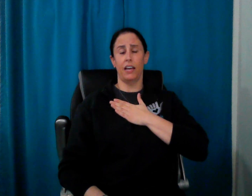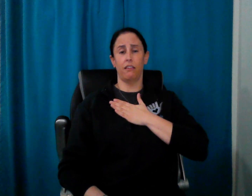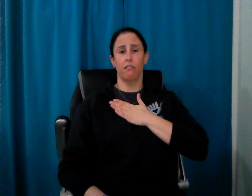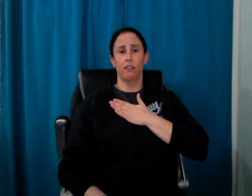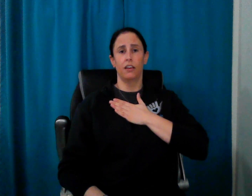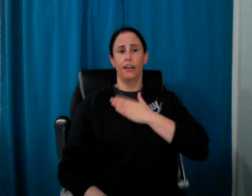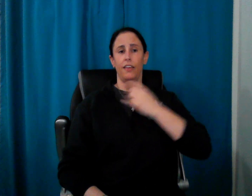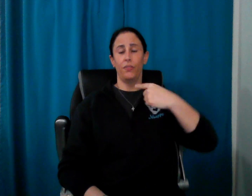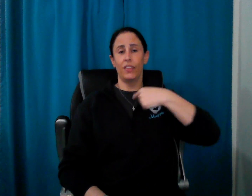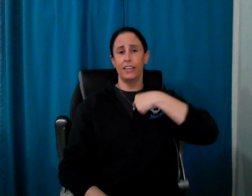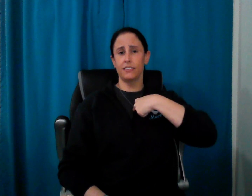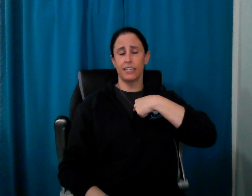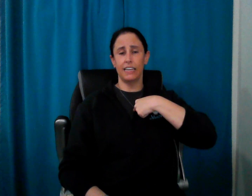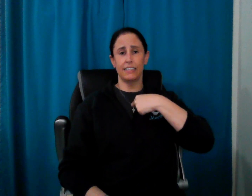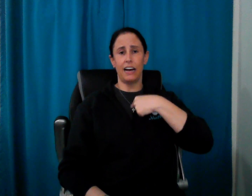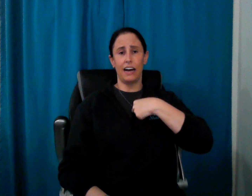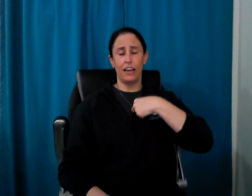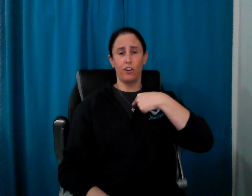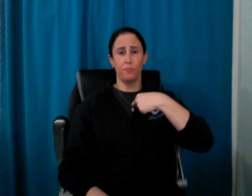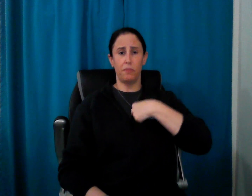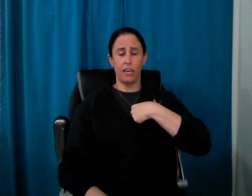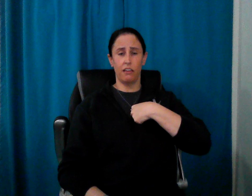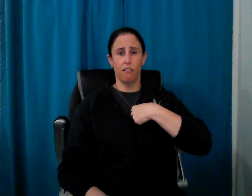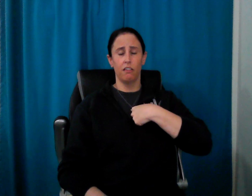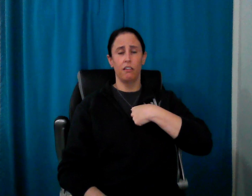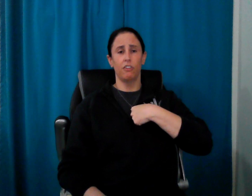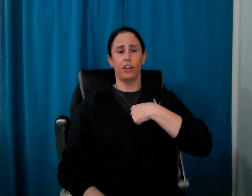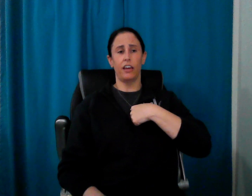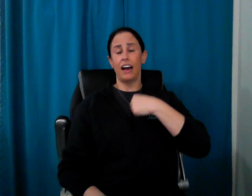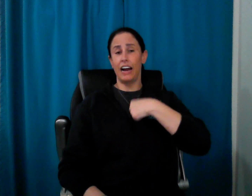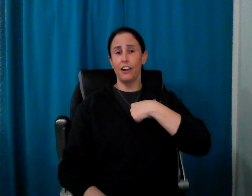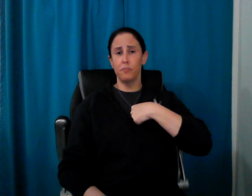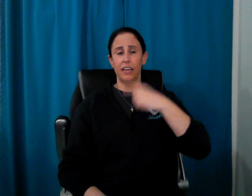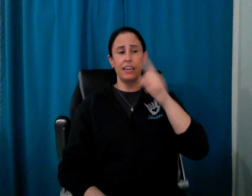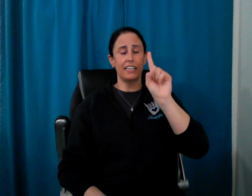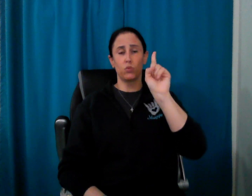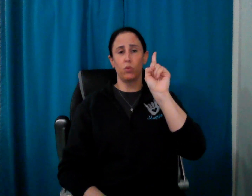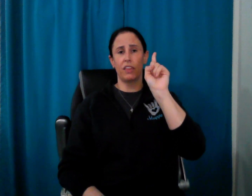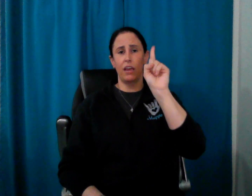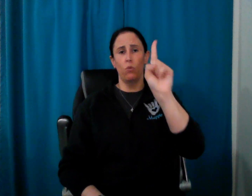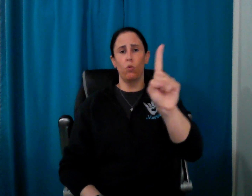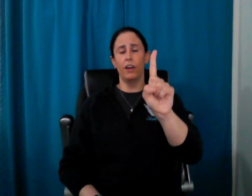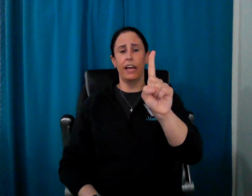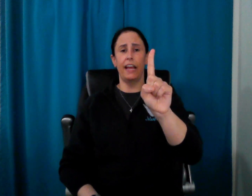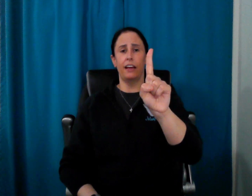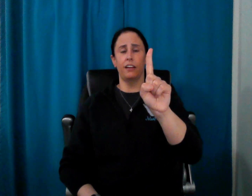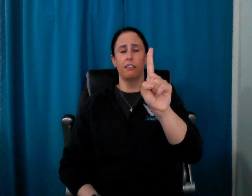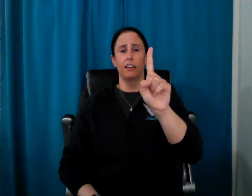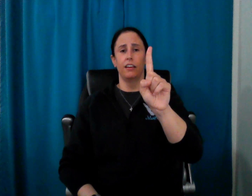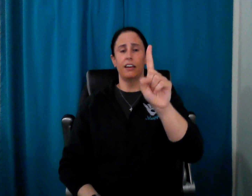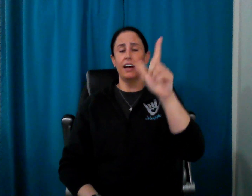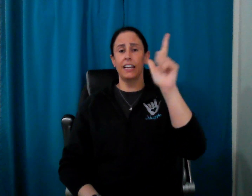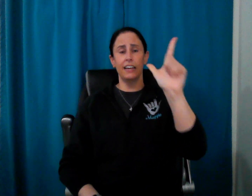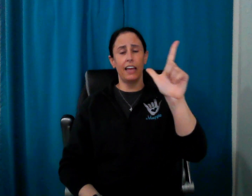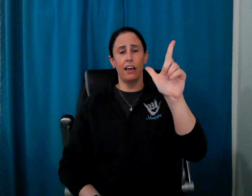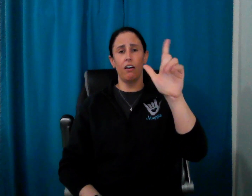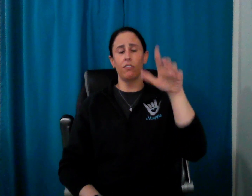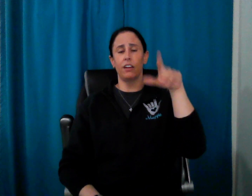mine. This is I or me. Okay, I or me, it's with a one hand, not an L, not